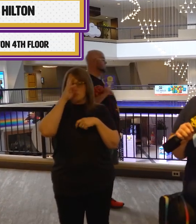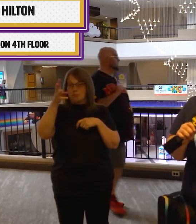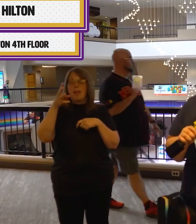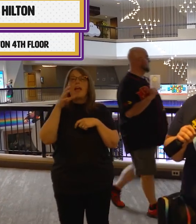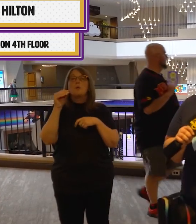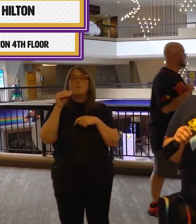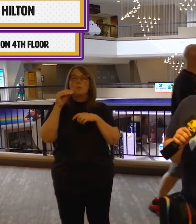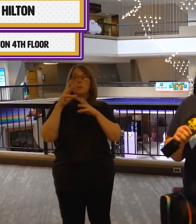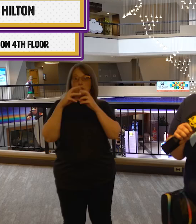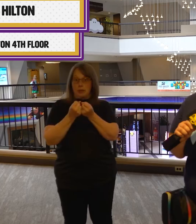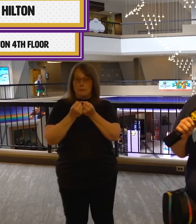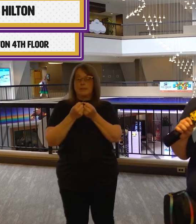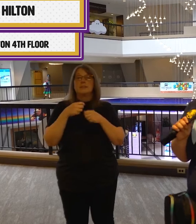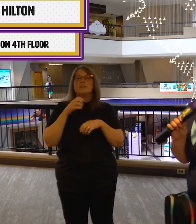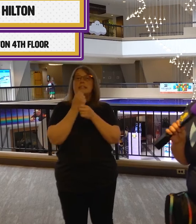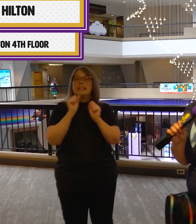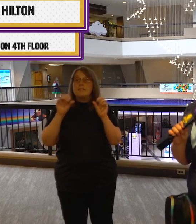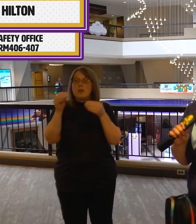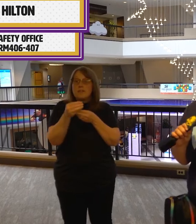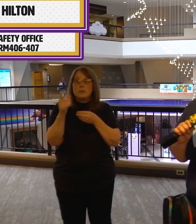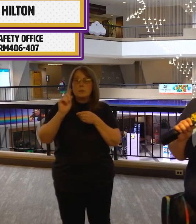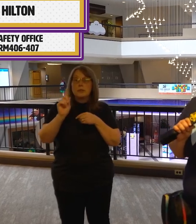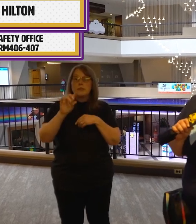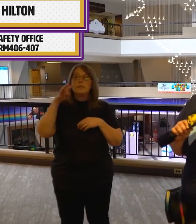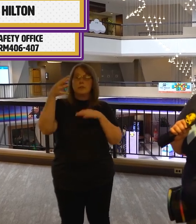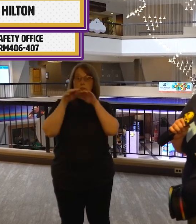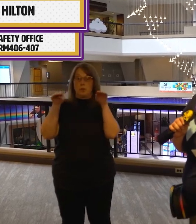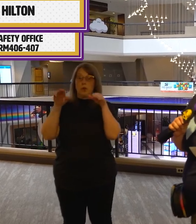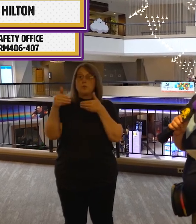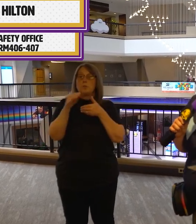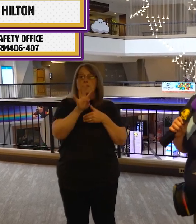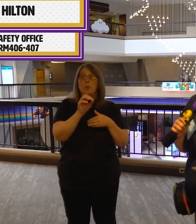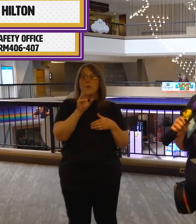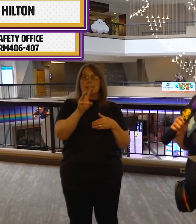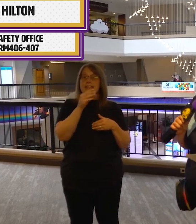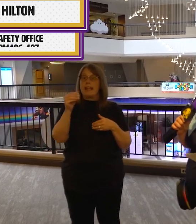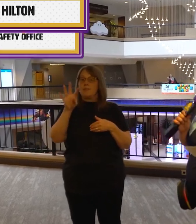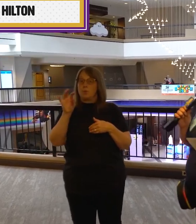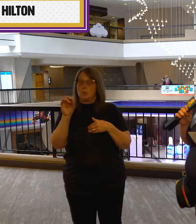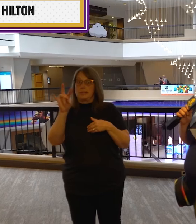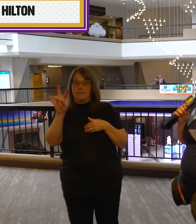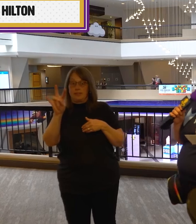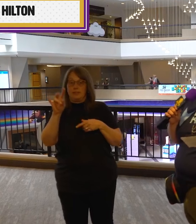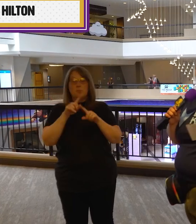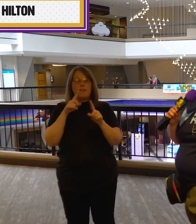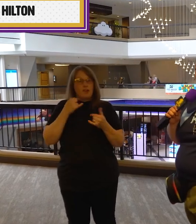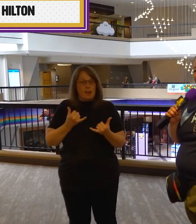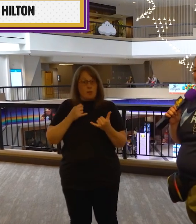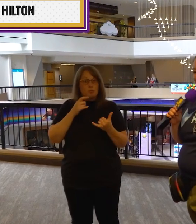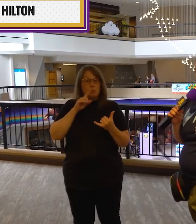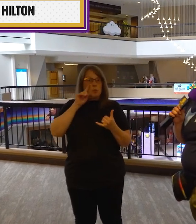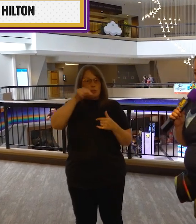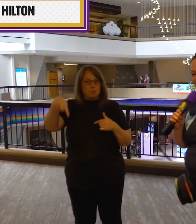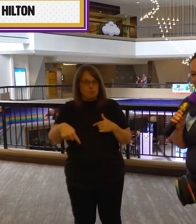The safety office in this hotel is on the fourth floor in rooms 406 and 407. But for now, we're gonna